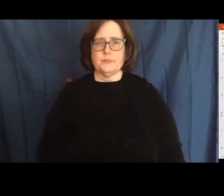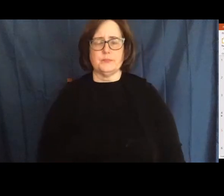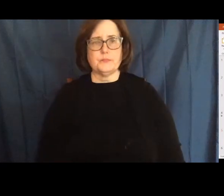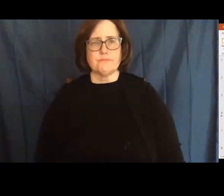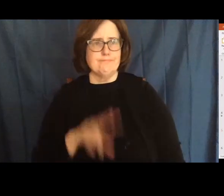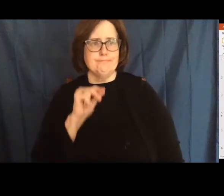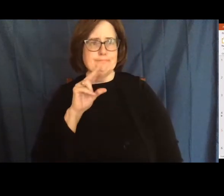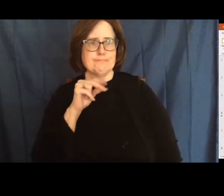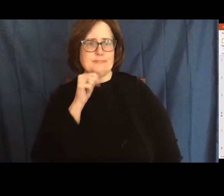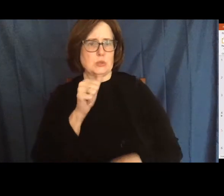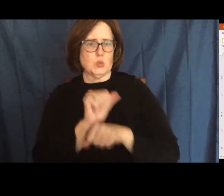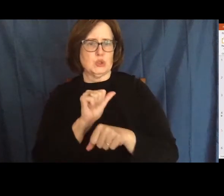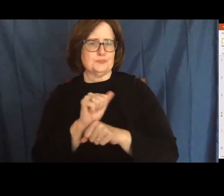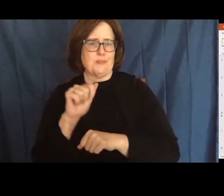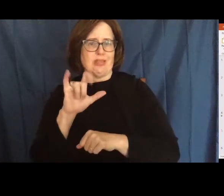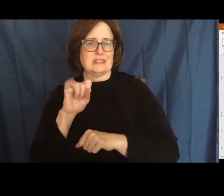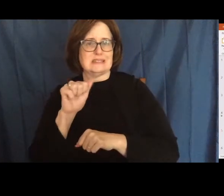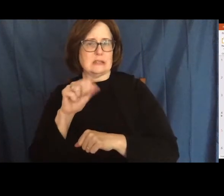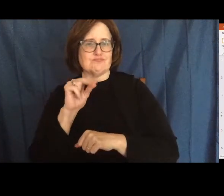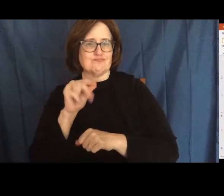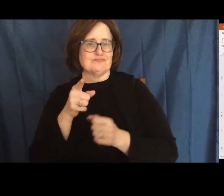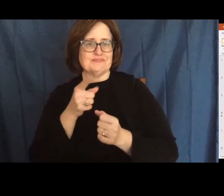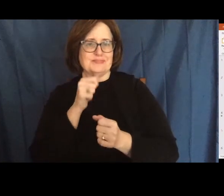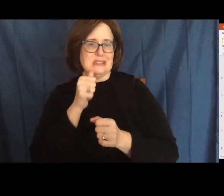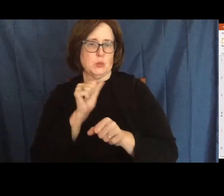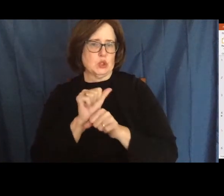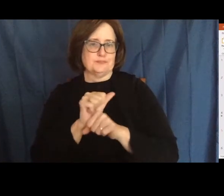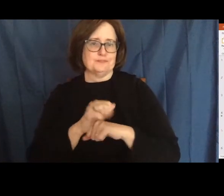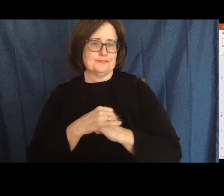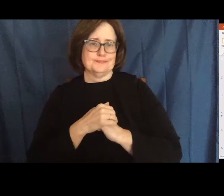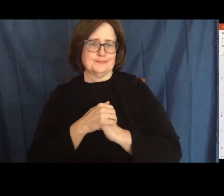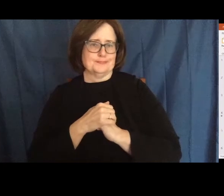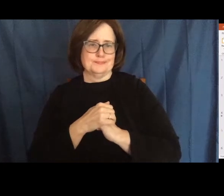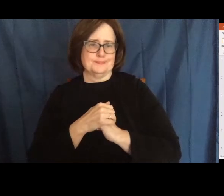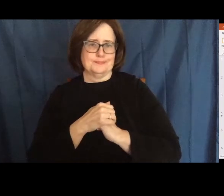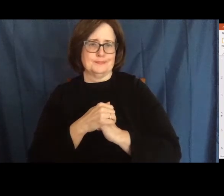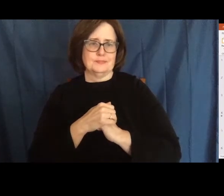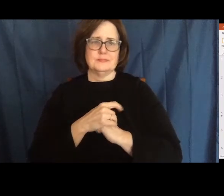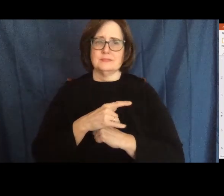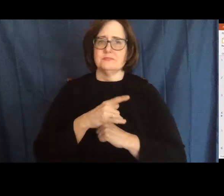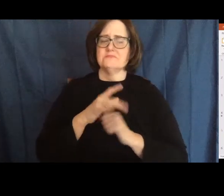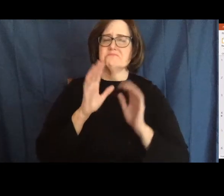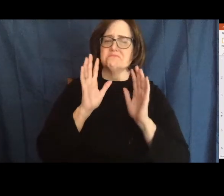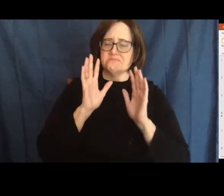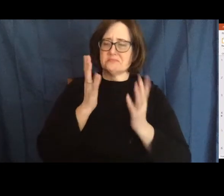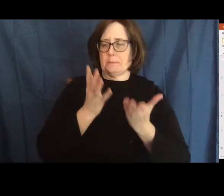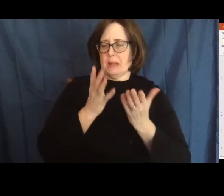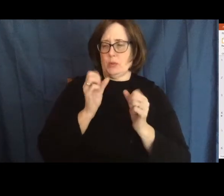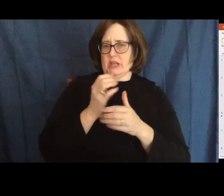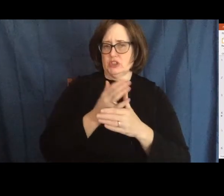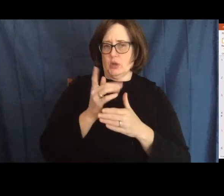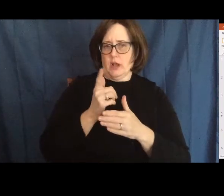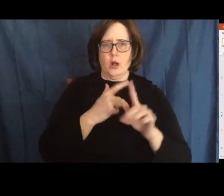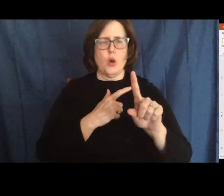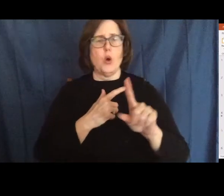Nope. Sorry. No, okay. Okay, maybe we can share it at another time. Sorry,